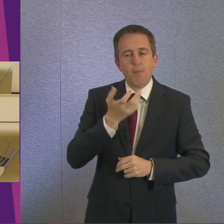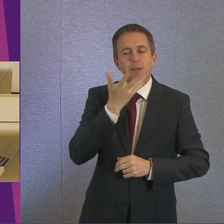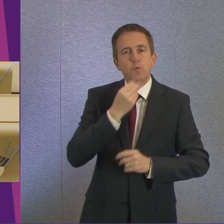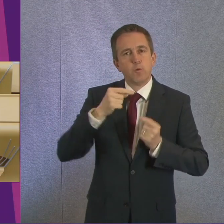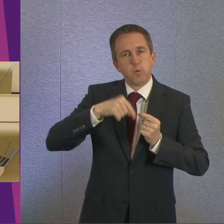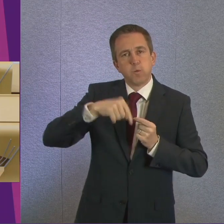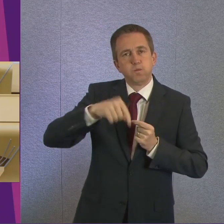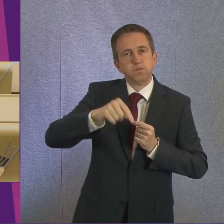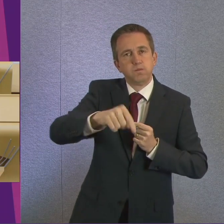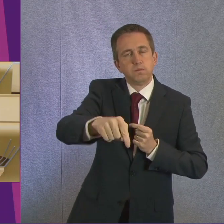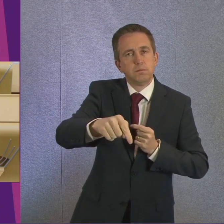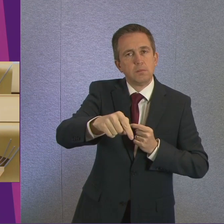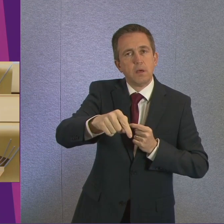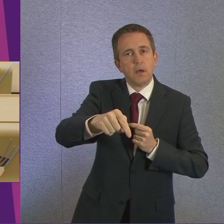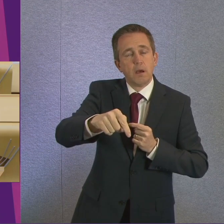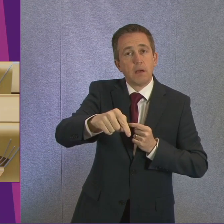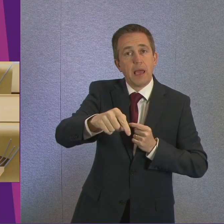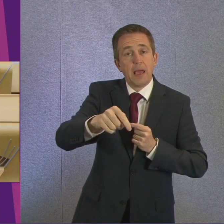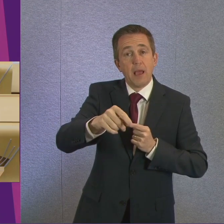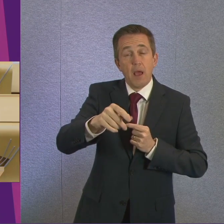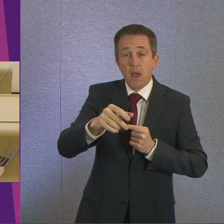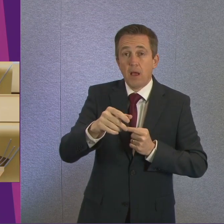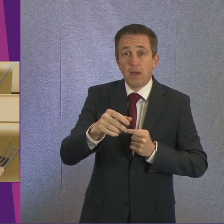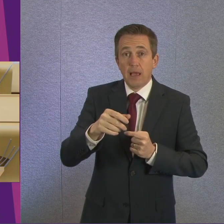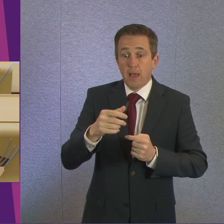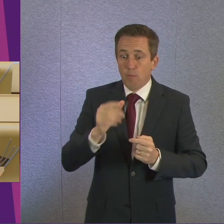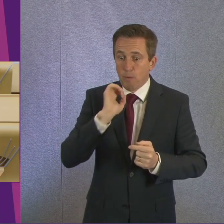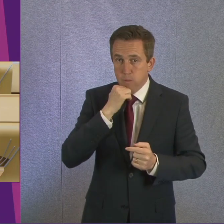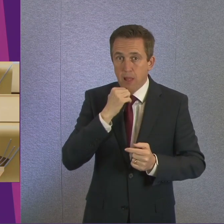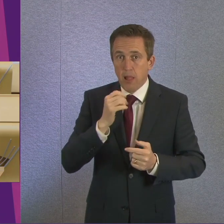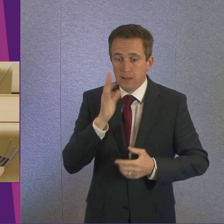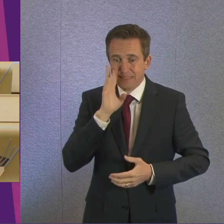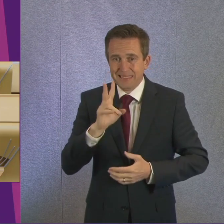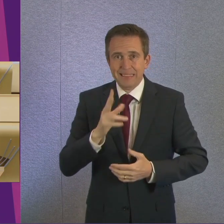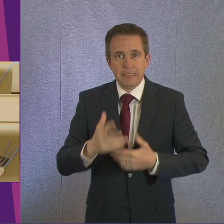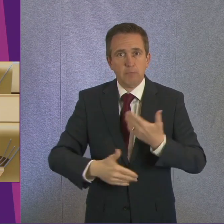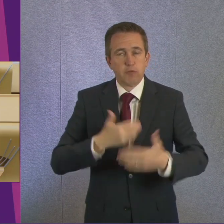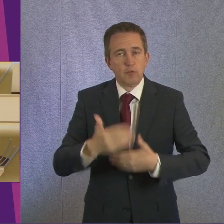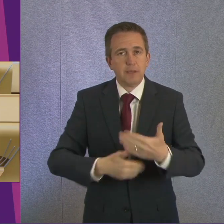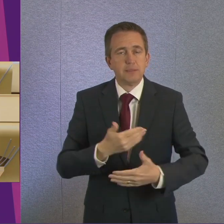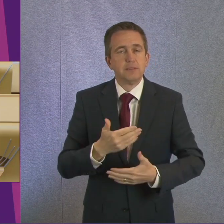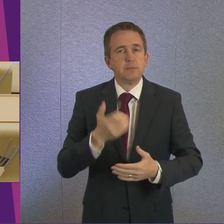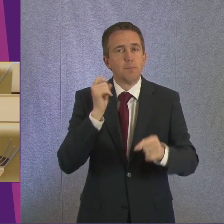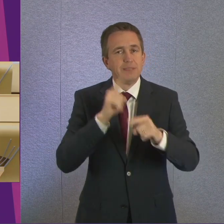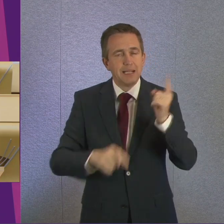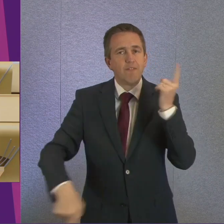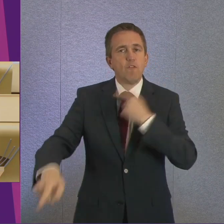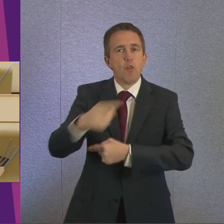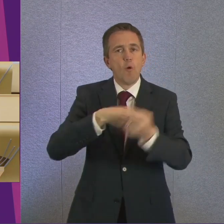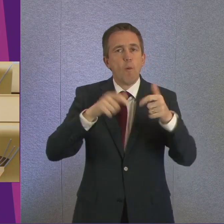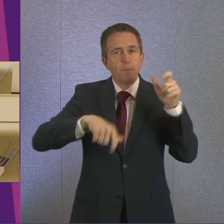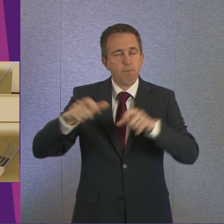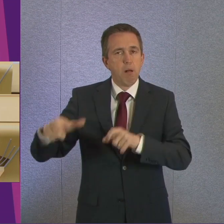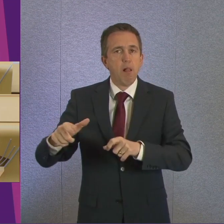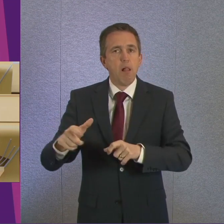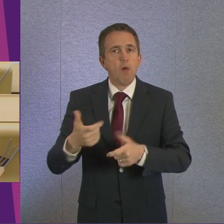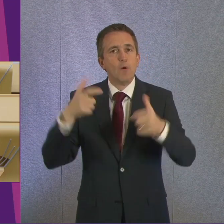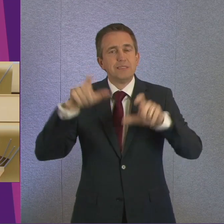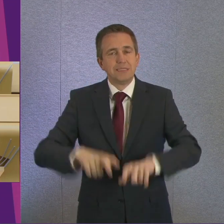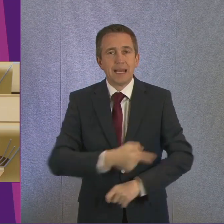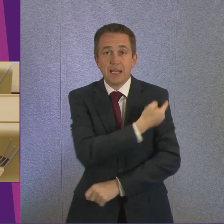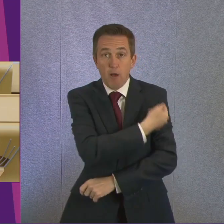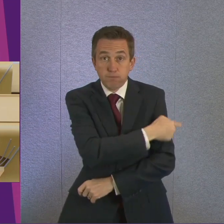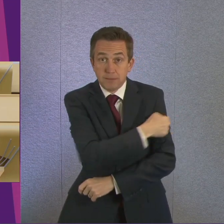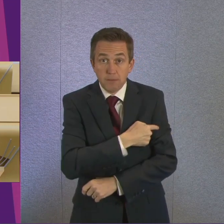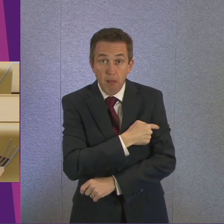capacity over a very short space of time, that we would use testing for those who were patients in hospital,